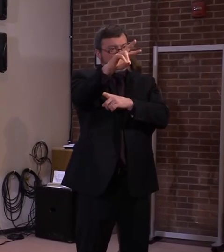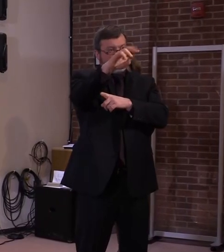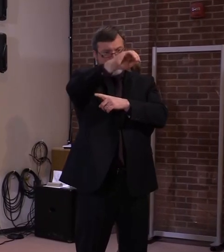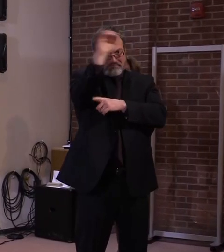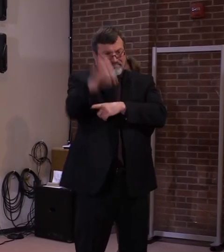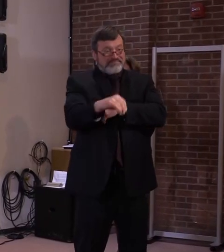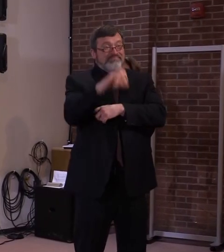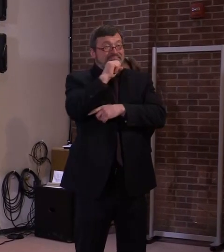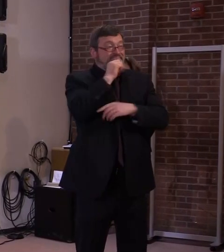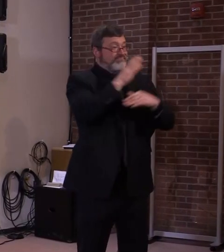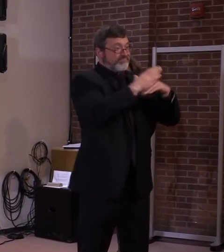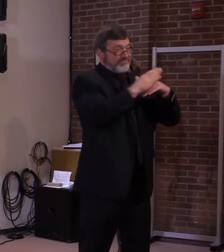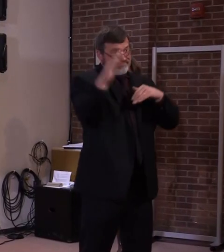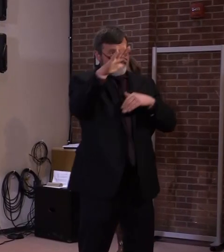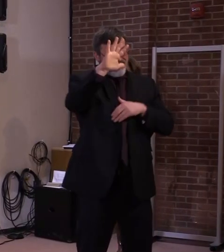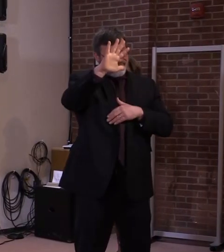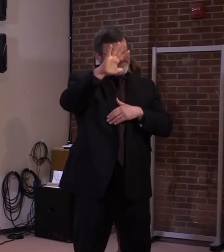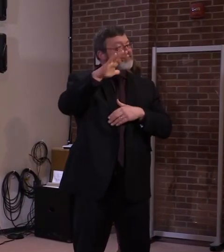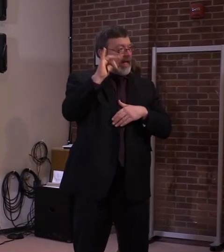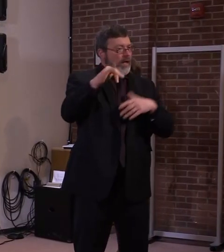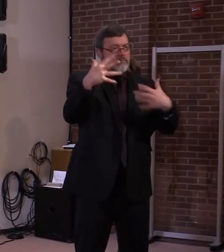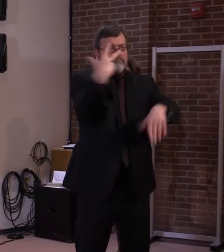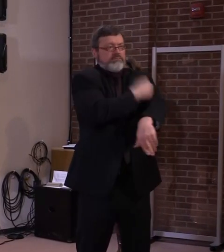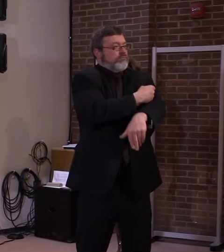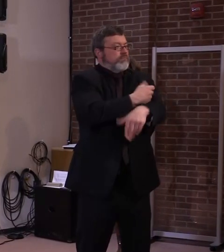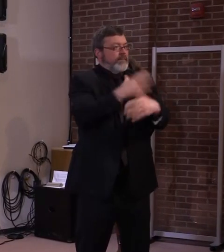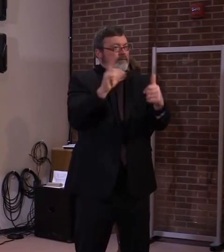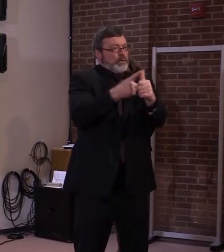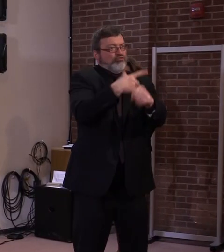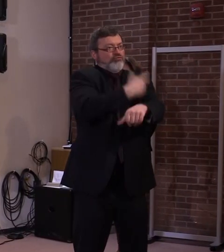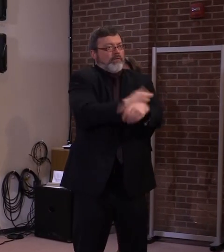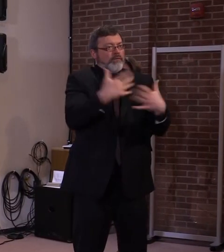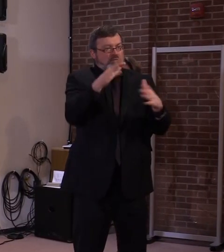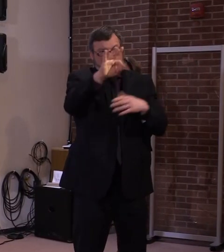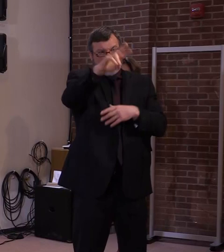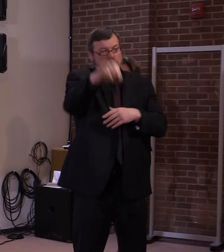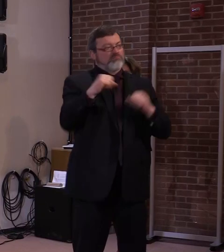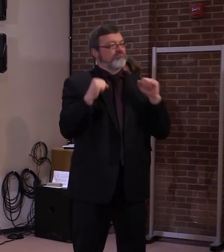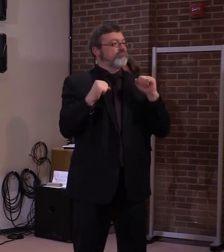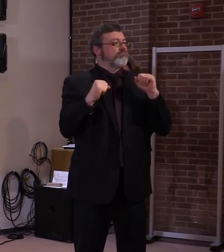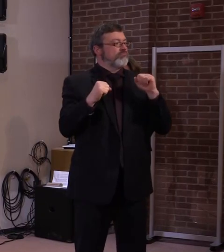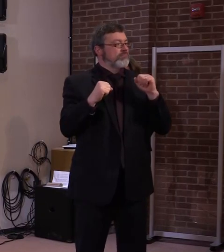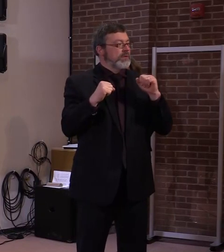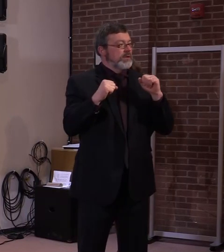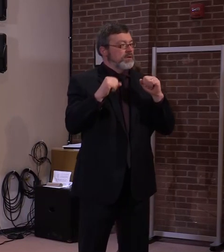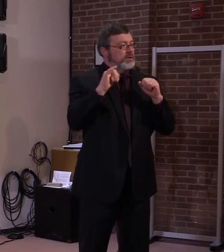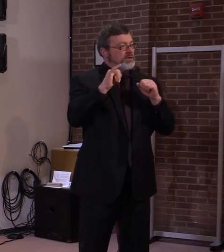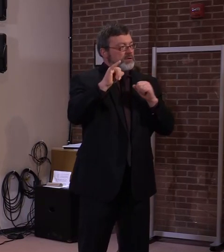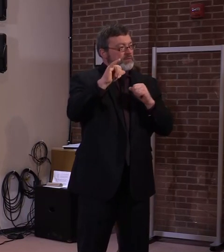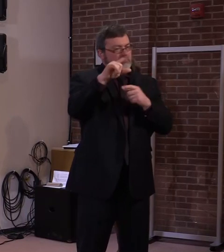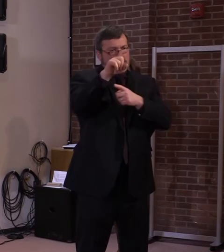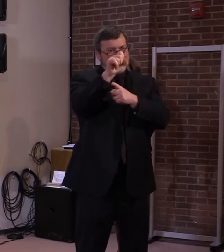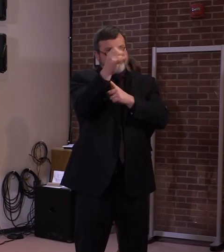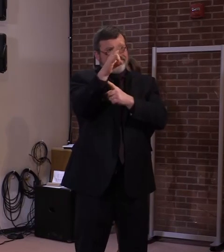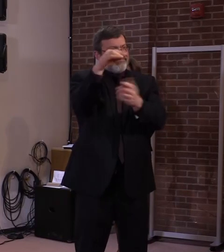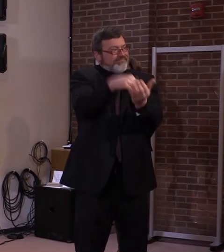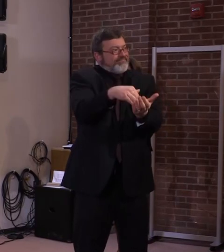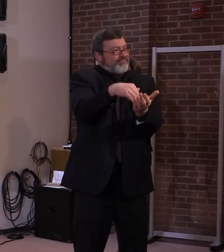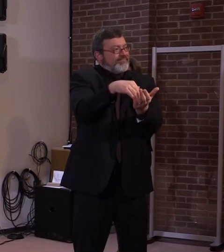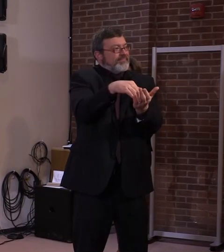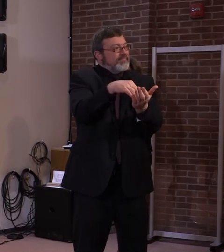least one dose of the COVID vaccine. Around 217,000 Vermonters have gotten a booster dose.